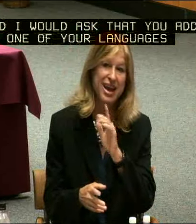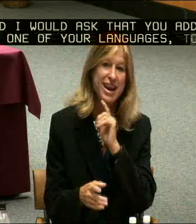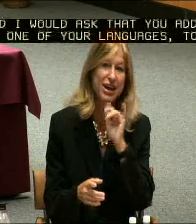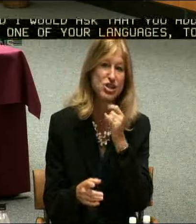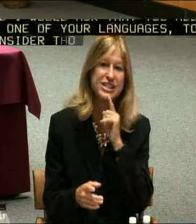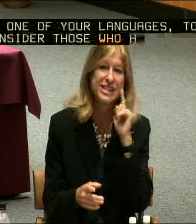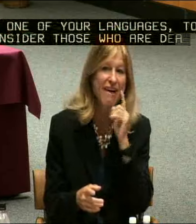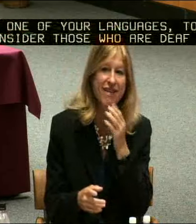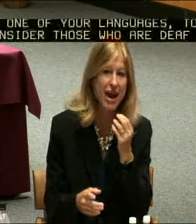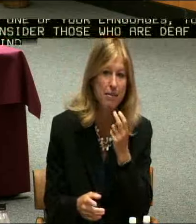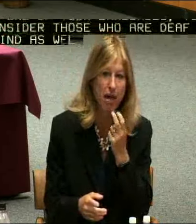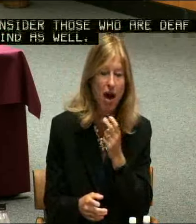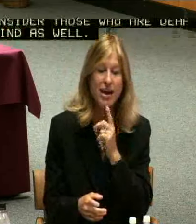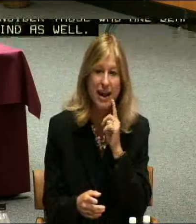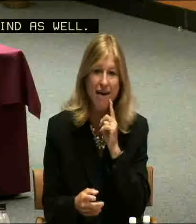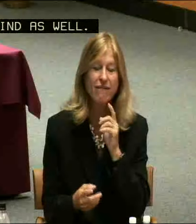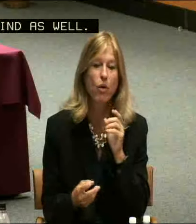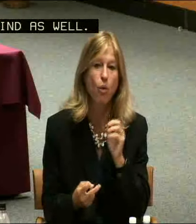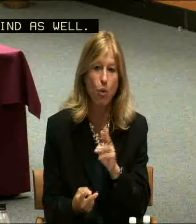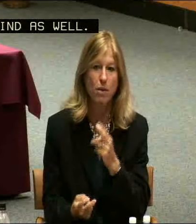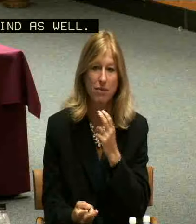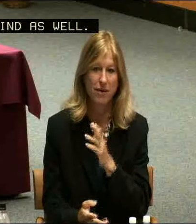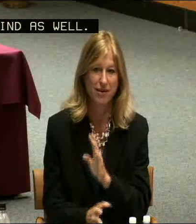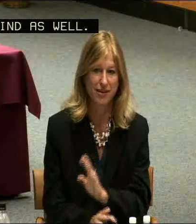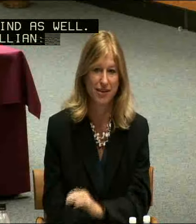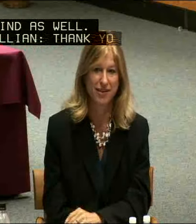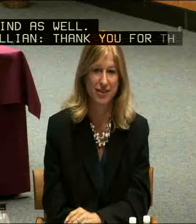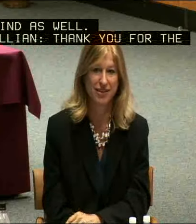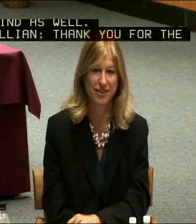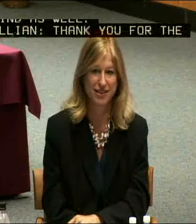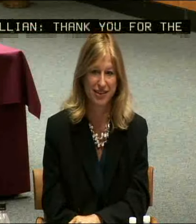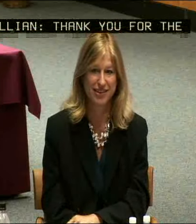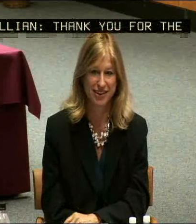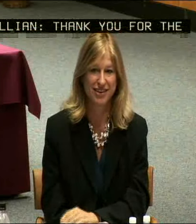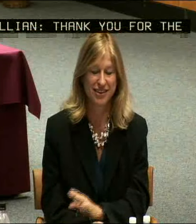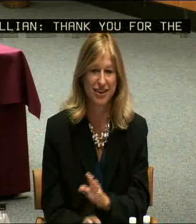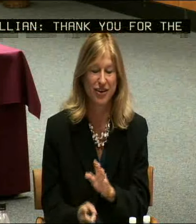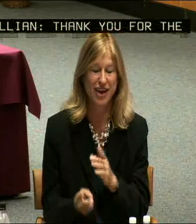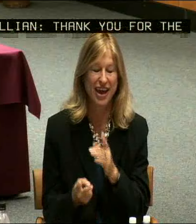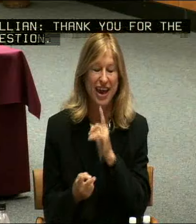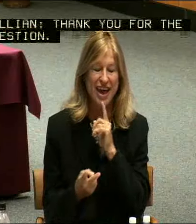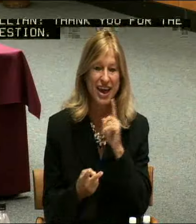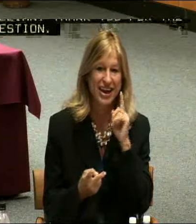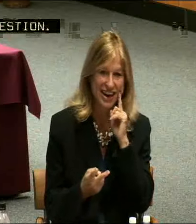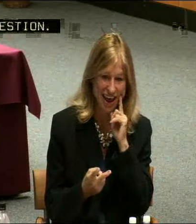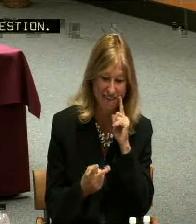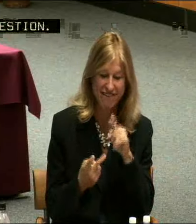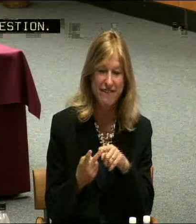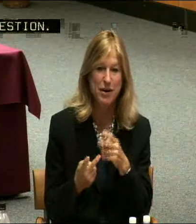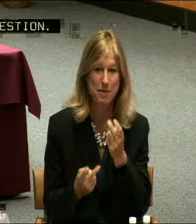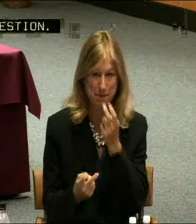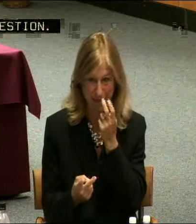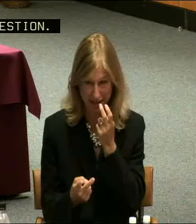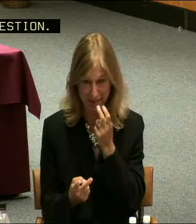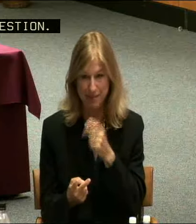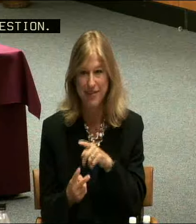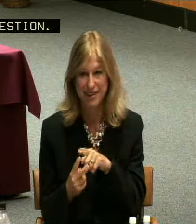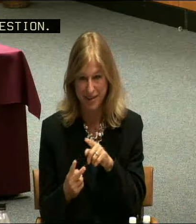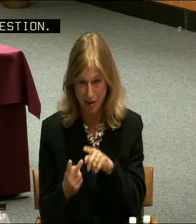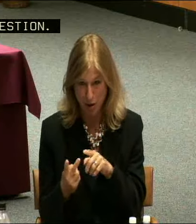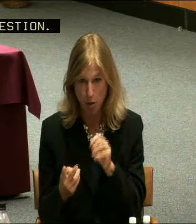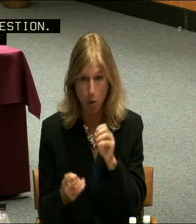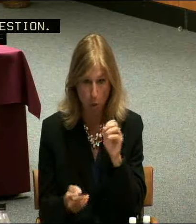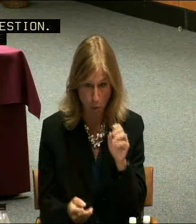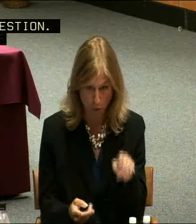Thank you for the question. I can answer that in two ways. I'm sorry, this is the interpreter making a correction before you begin the answer. Those who are